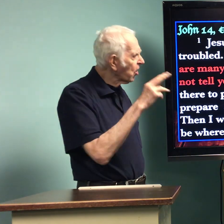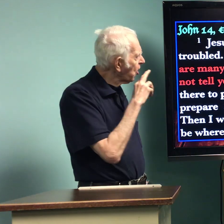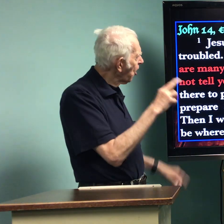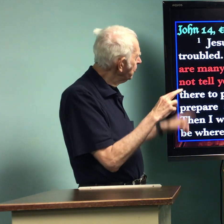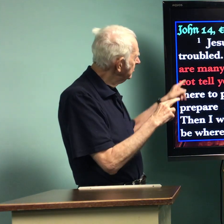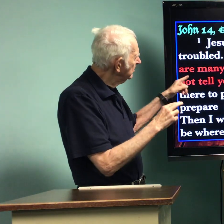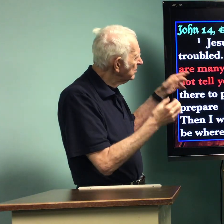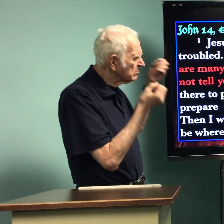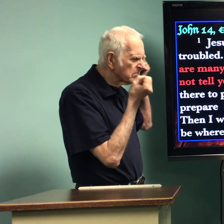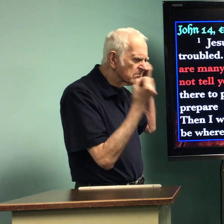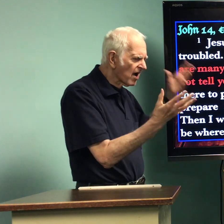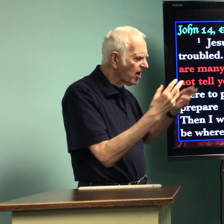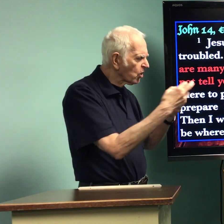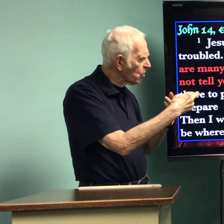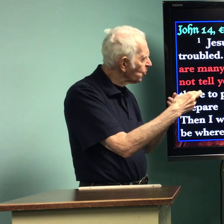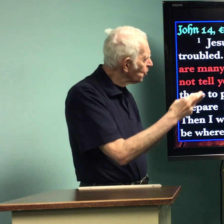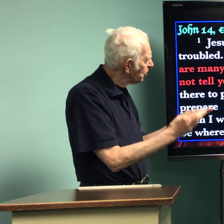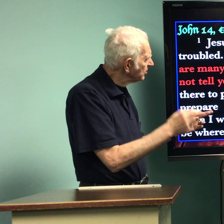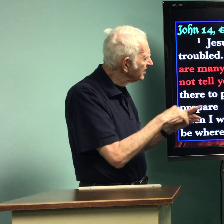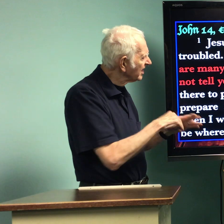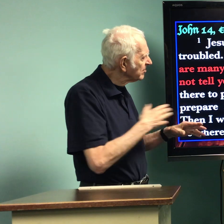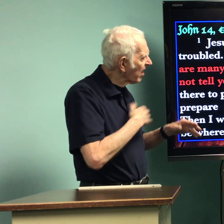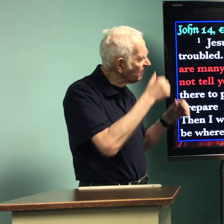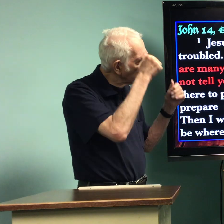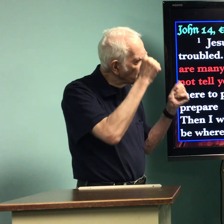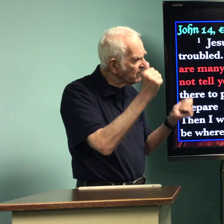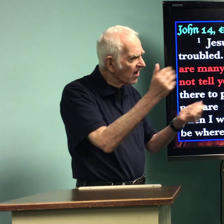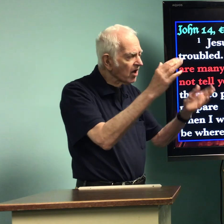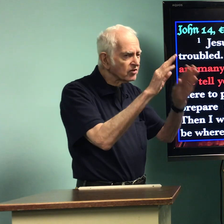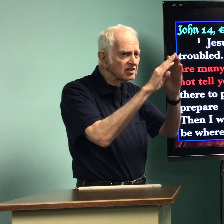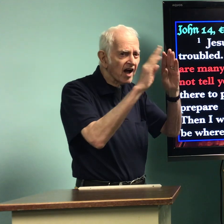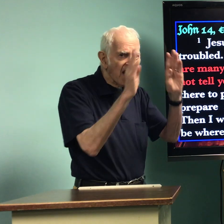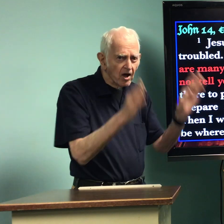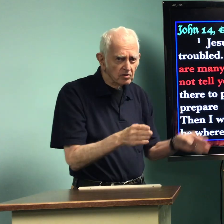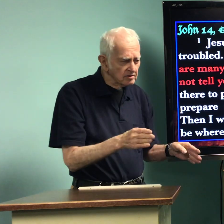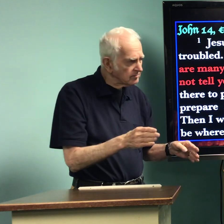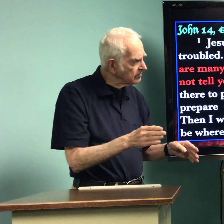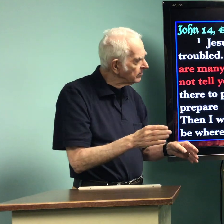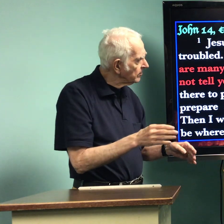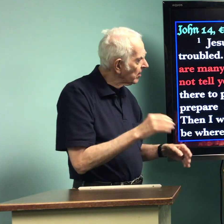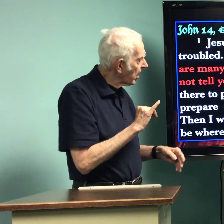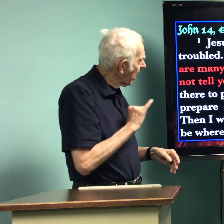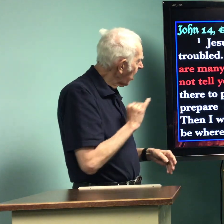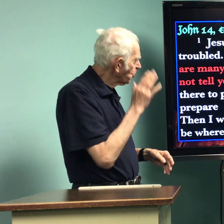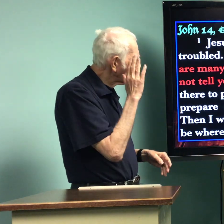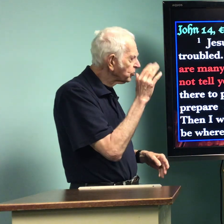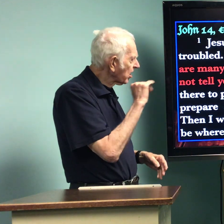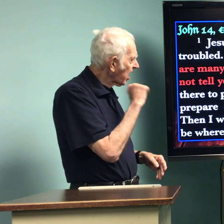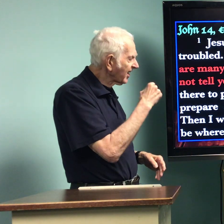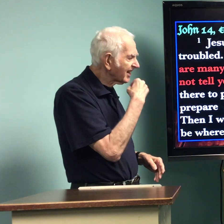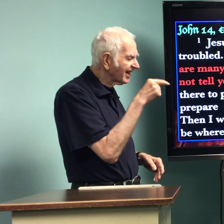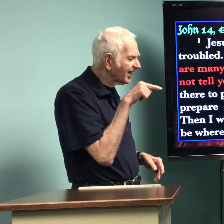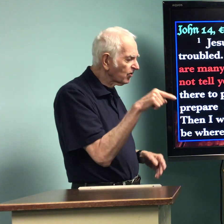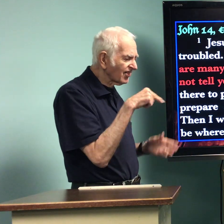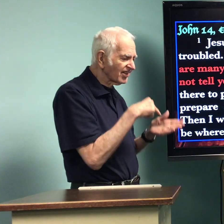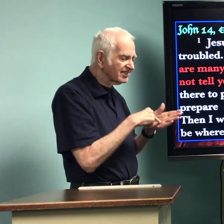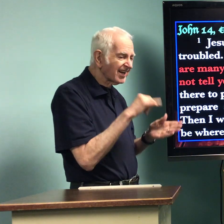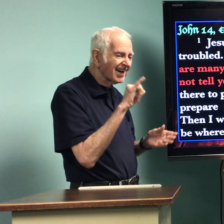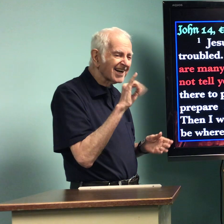"There are many rooms in my Father's house. I would not tell you this